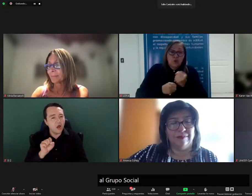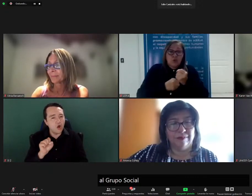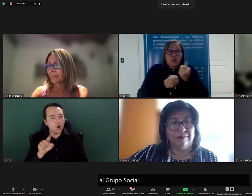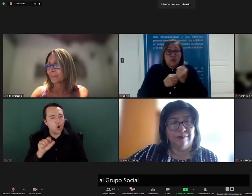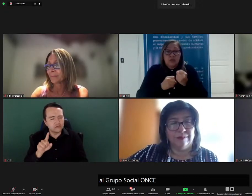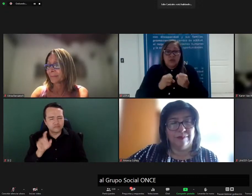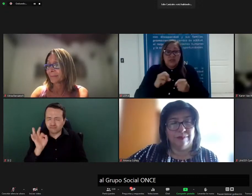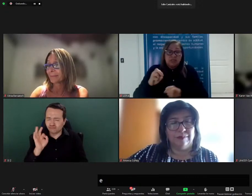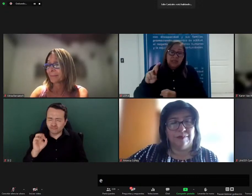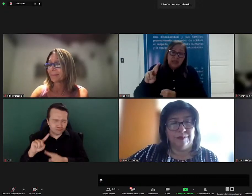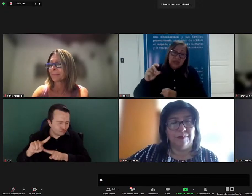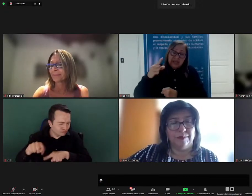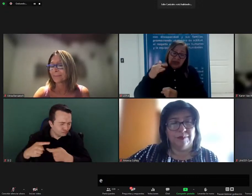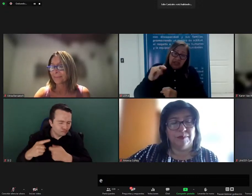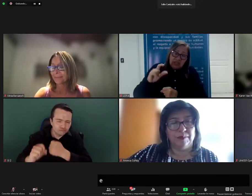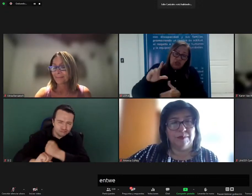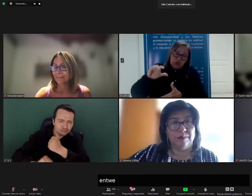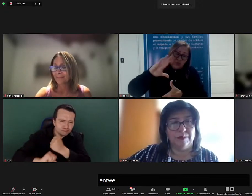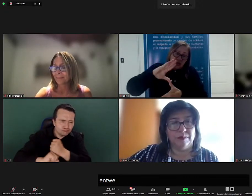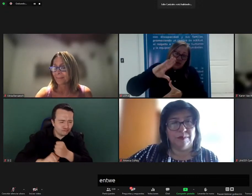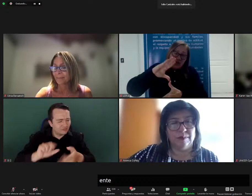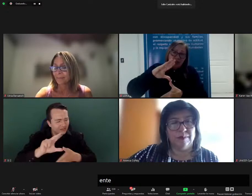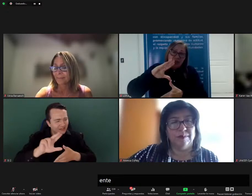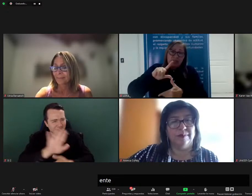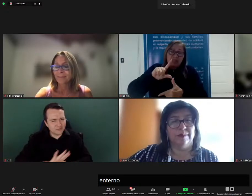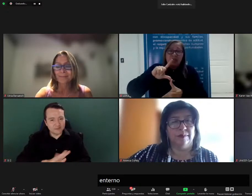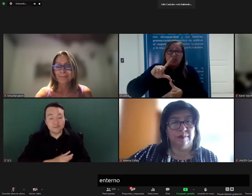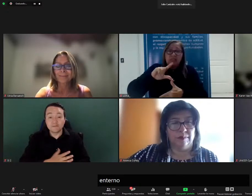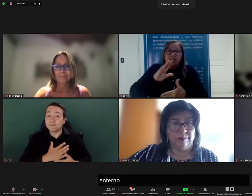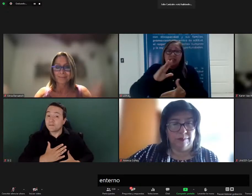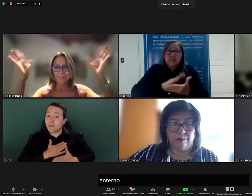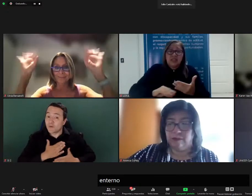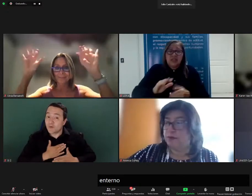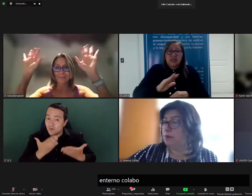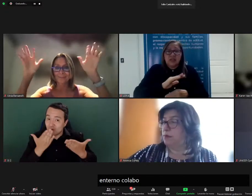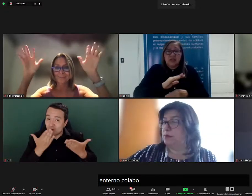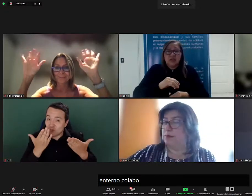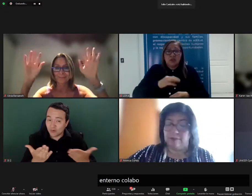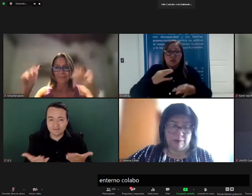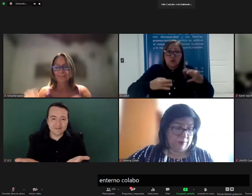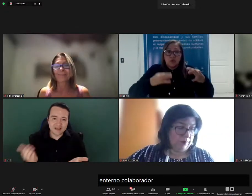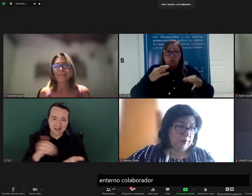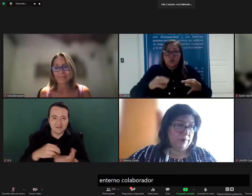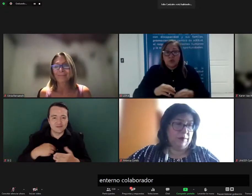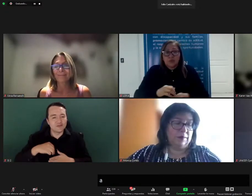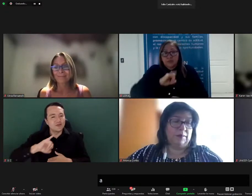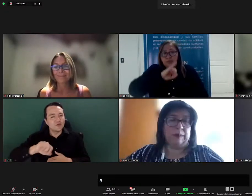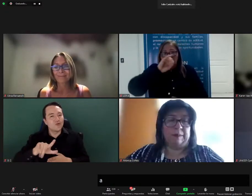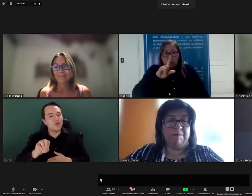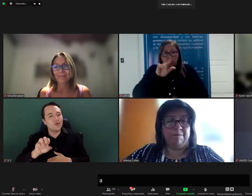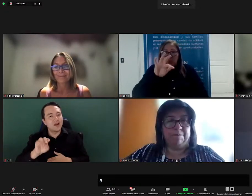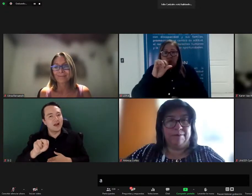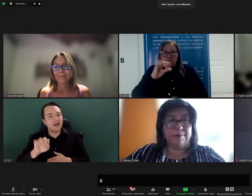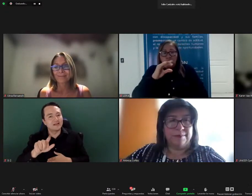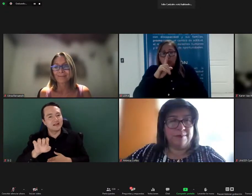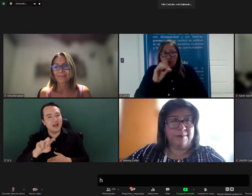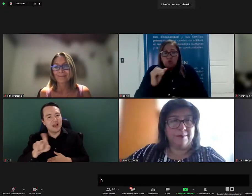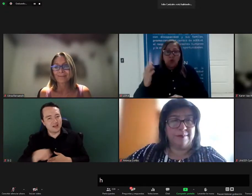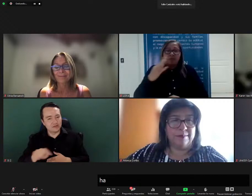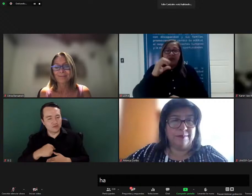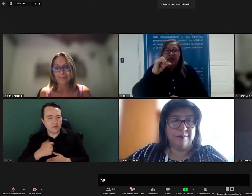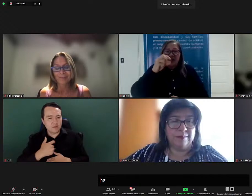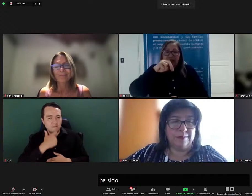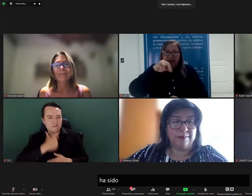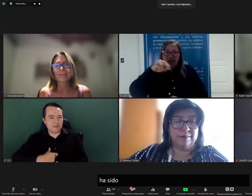group and cooperate collaborator for latin american region it's been a pleasure again julio canisares i